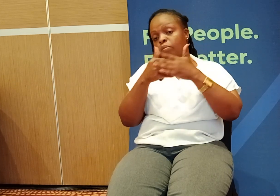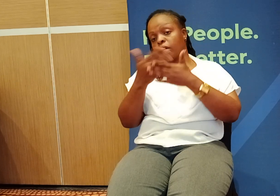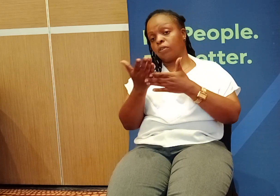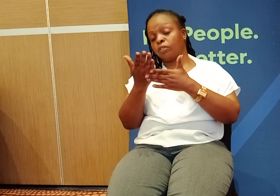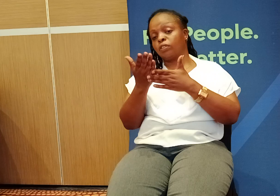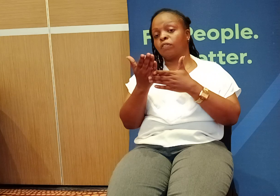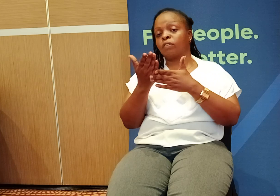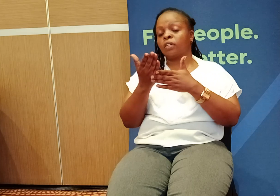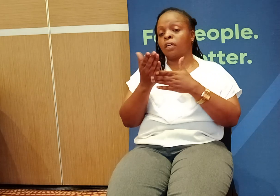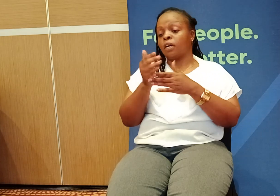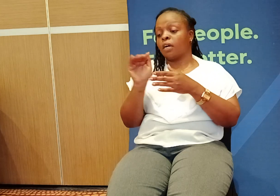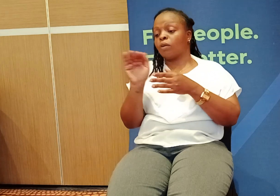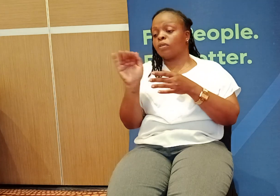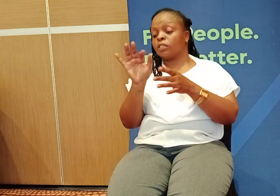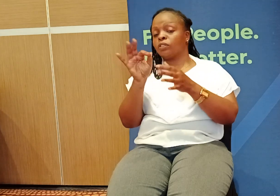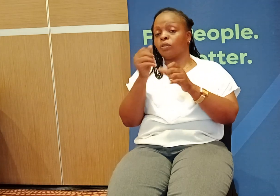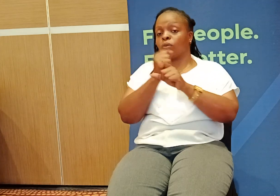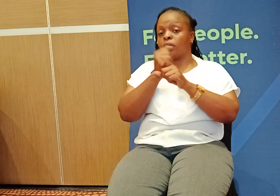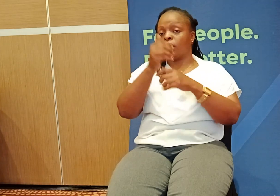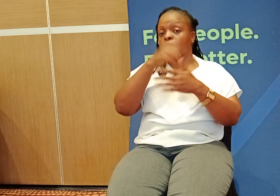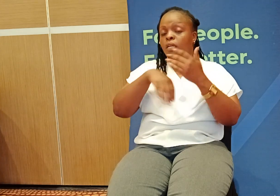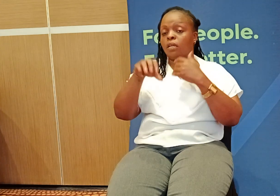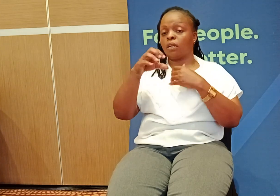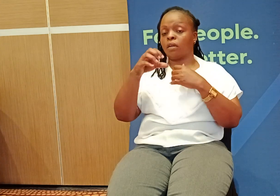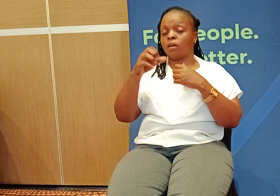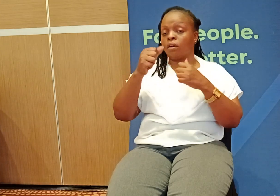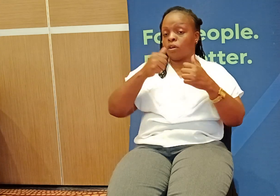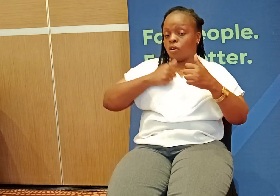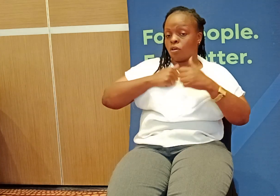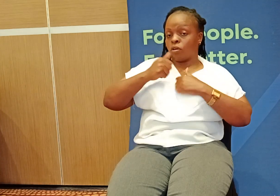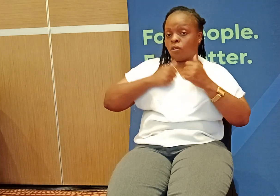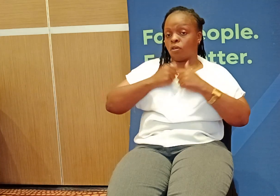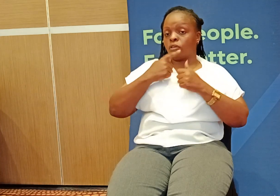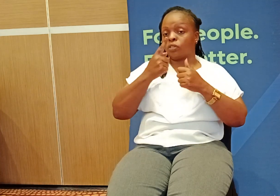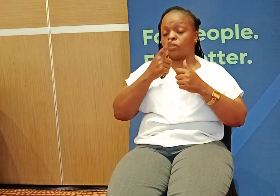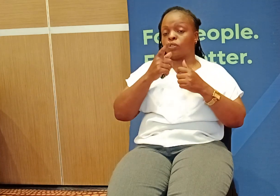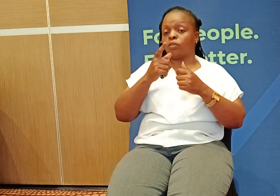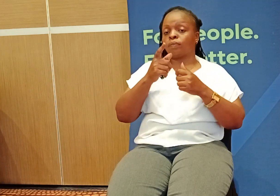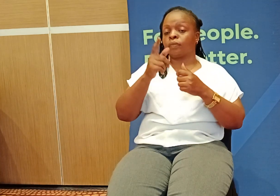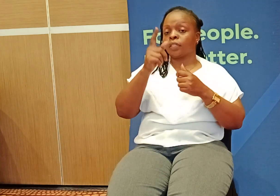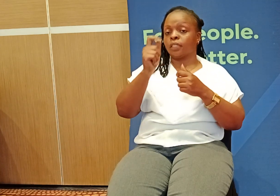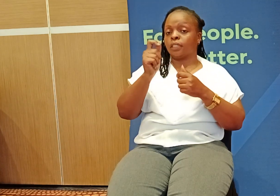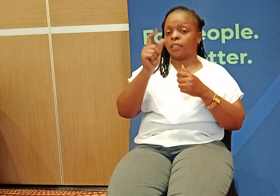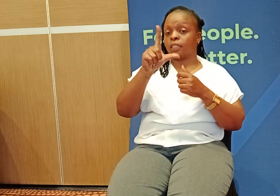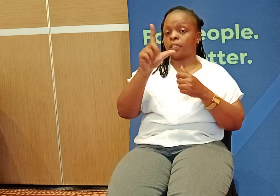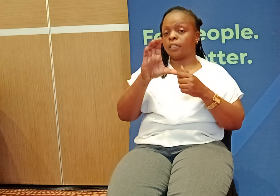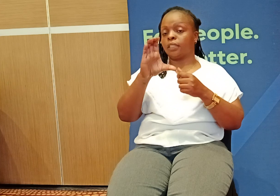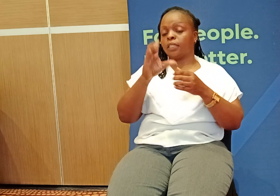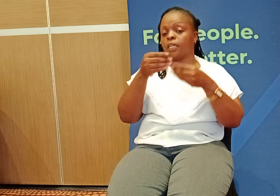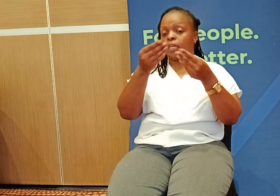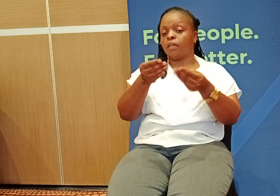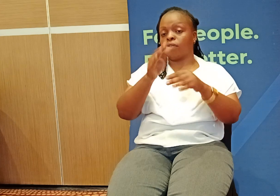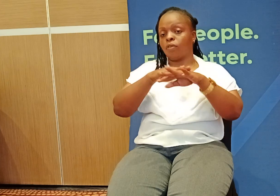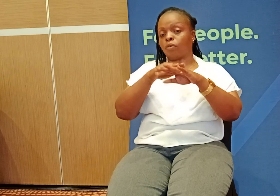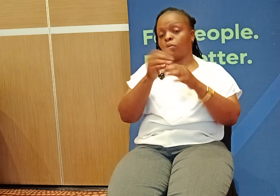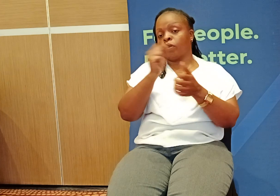So TMB delivered a good service fee performance in the year. They do have a